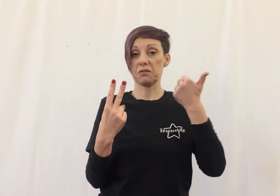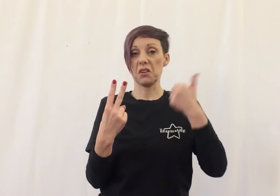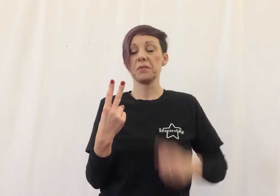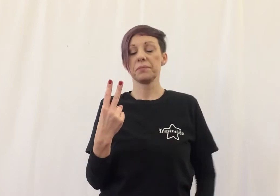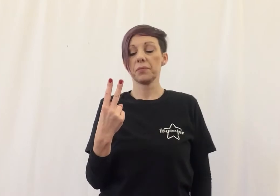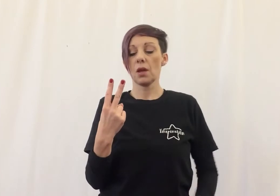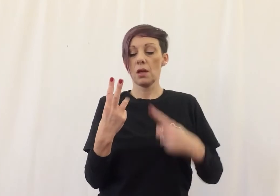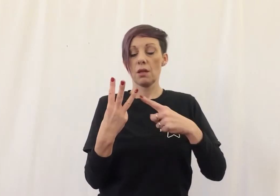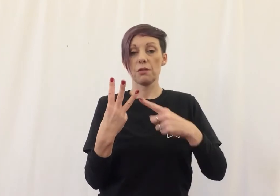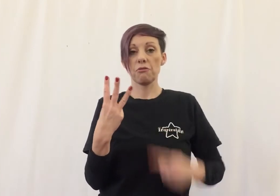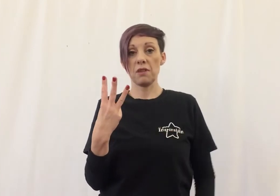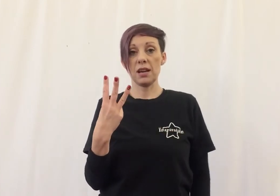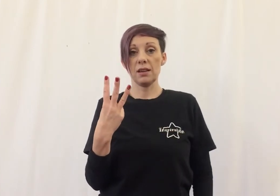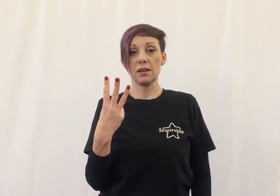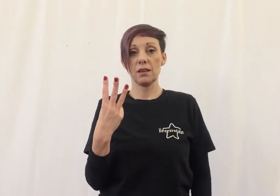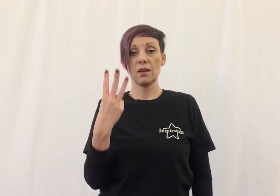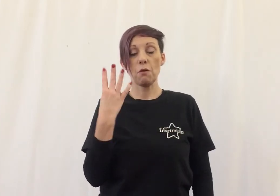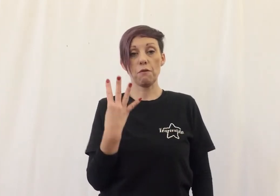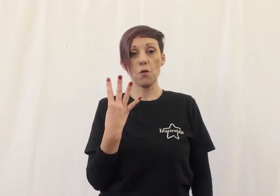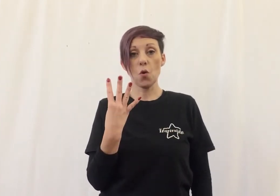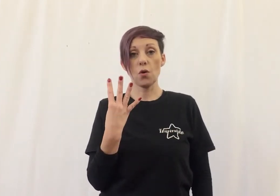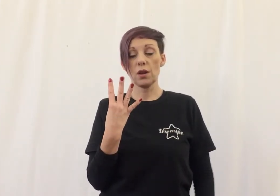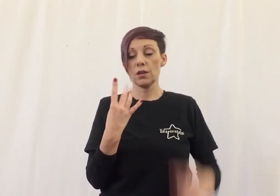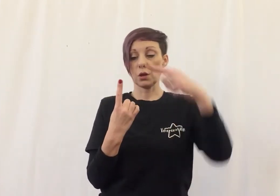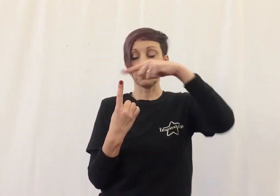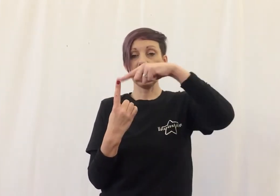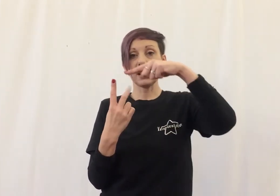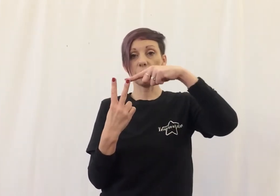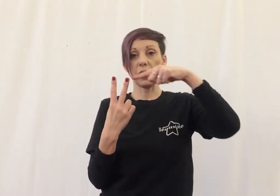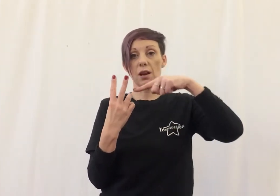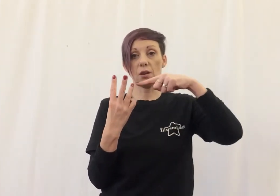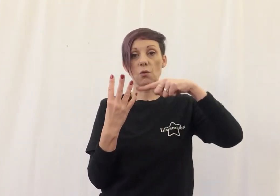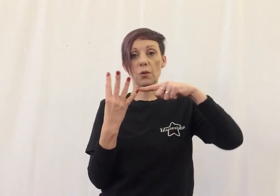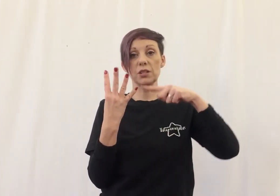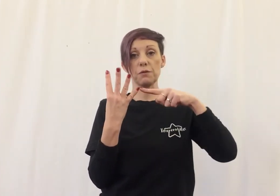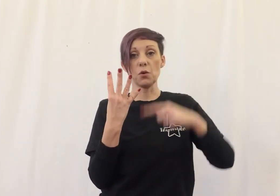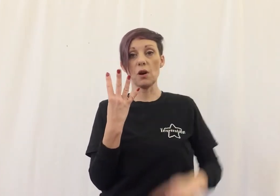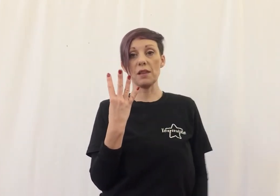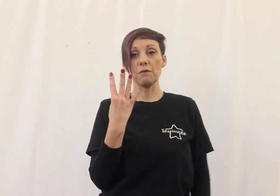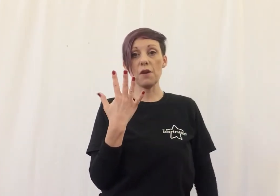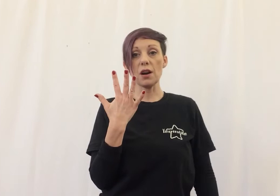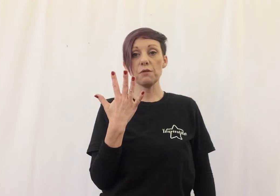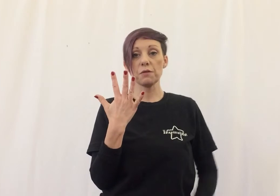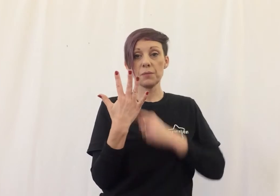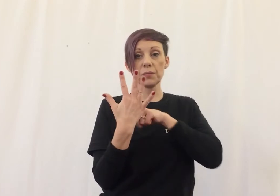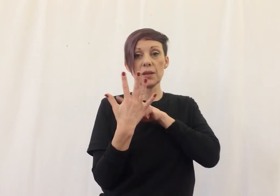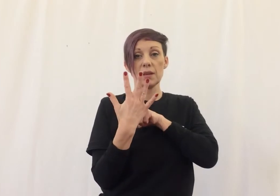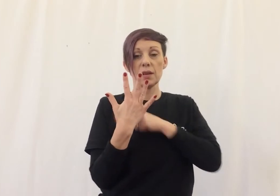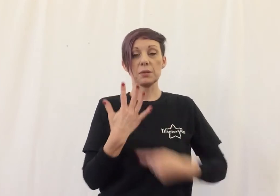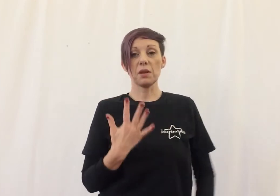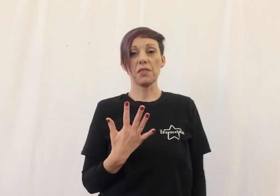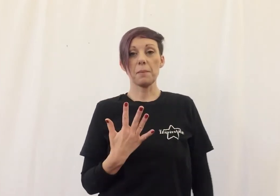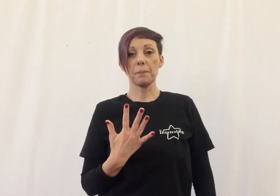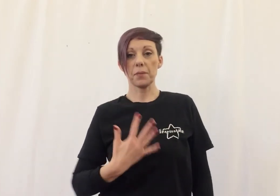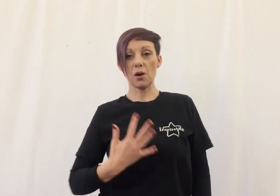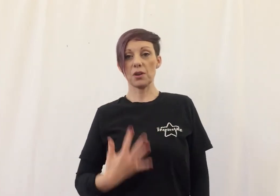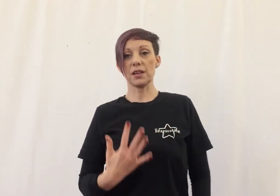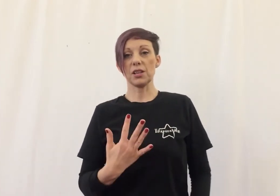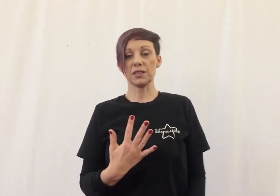fine, 3, 4. So from index finger all the way to 4, and then 5 is my thumb. I'll hold it there so you can see it